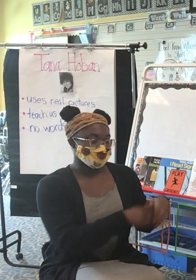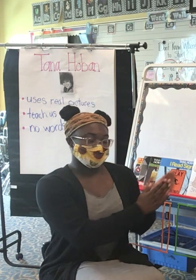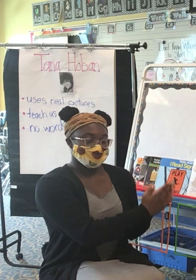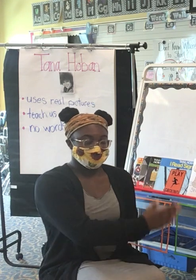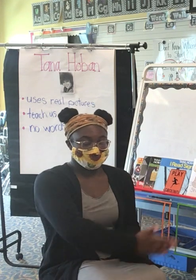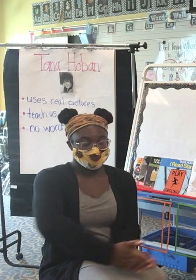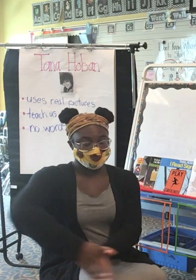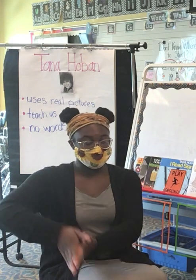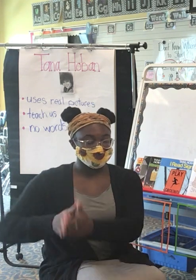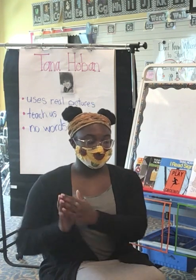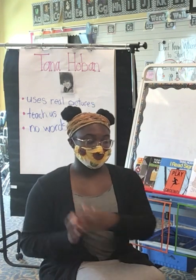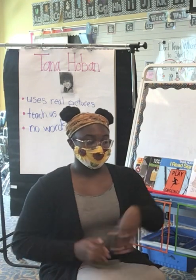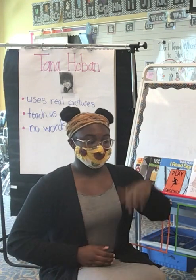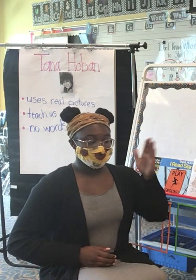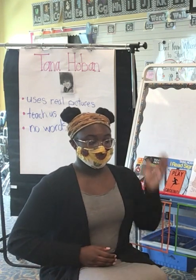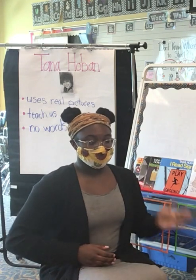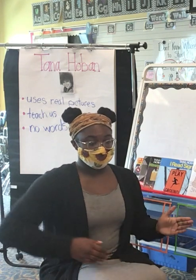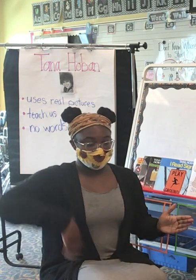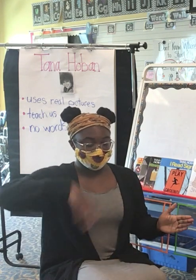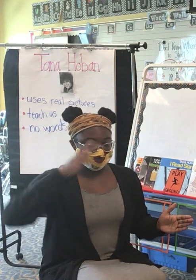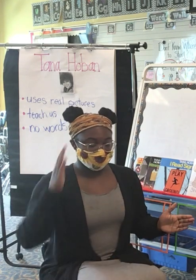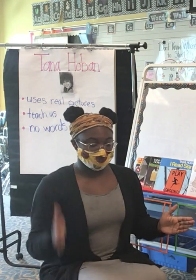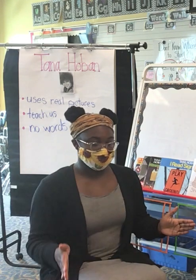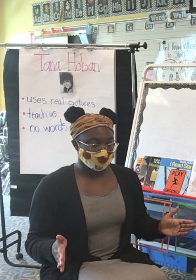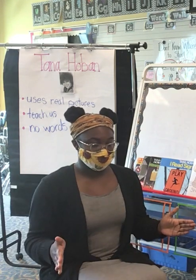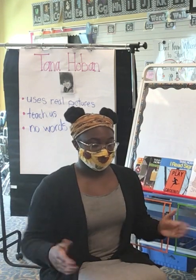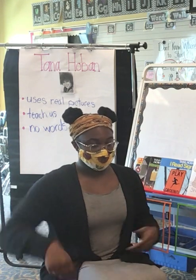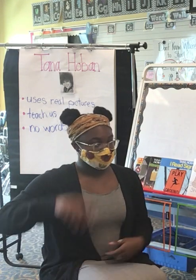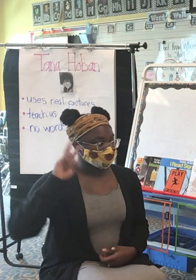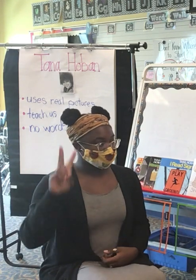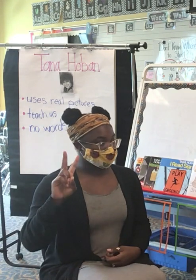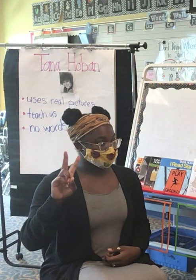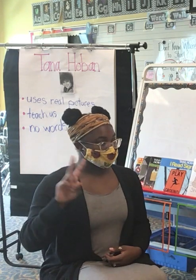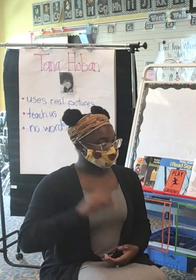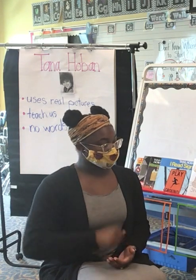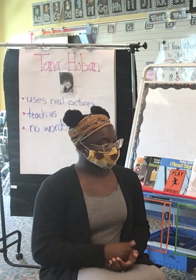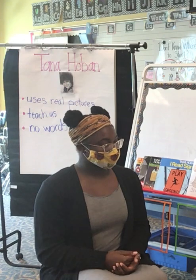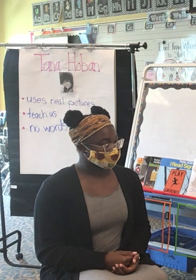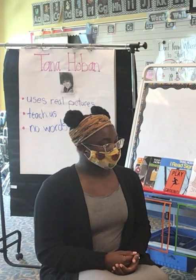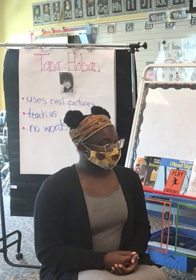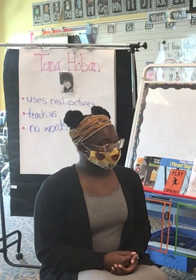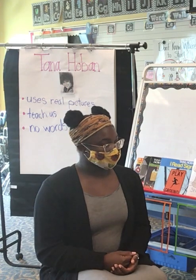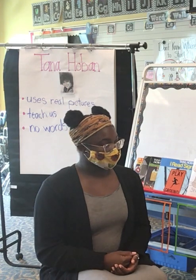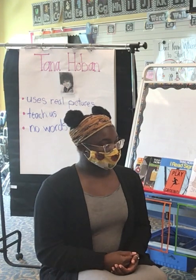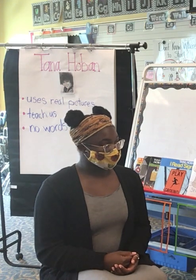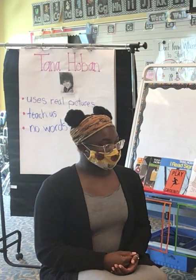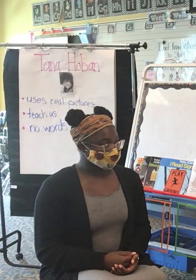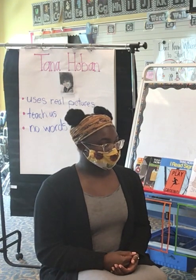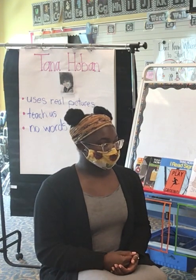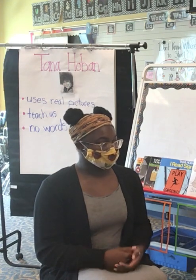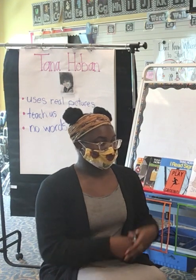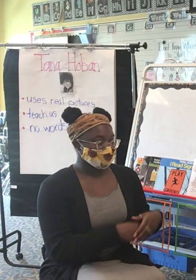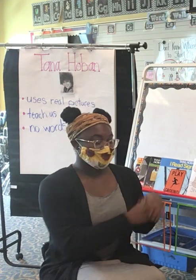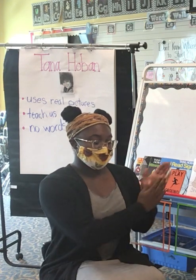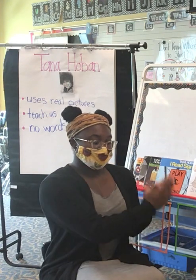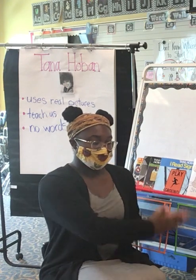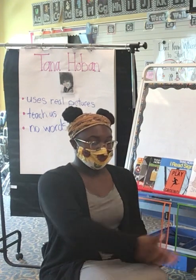purple? Purple. Purple. Two. Good.